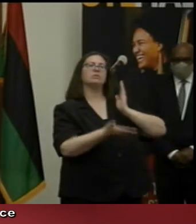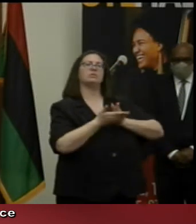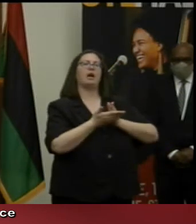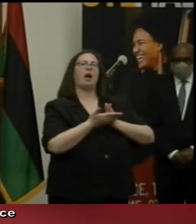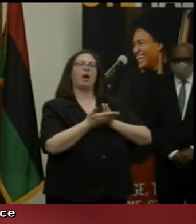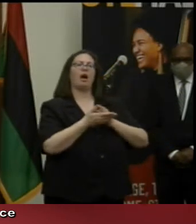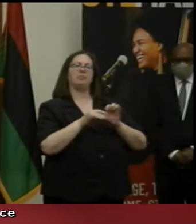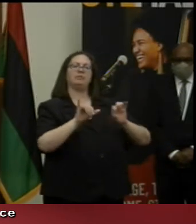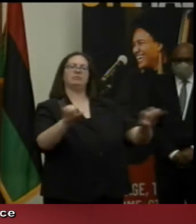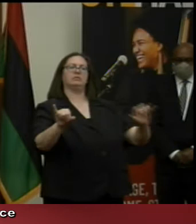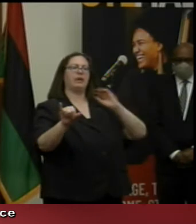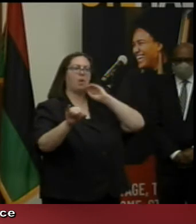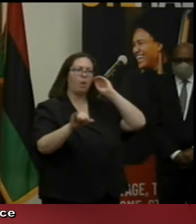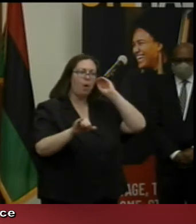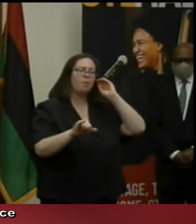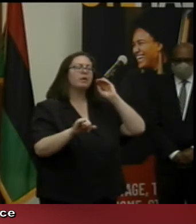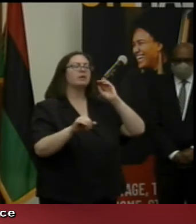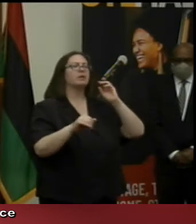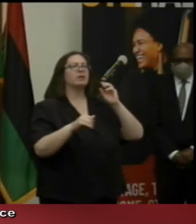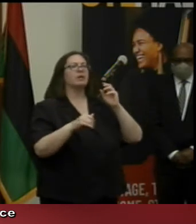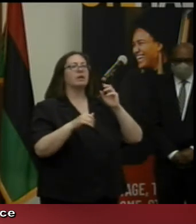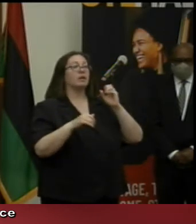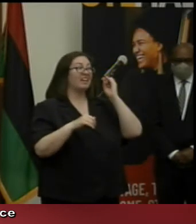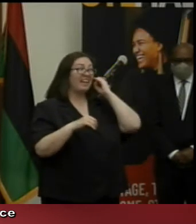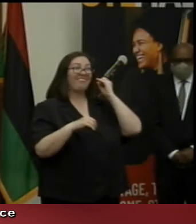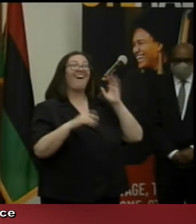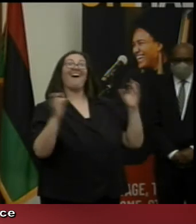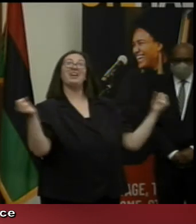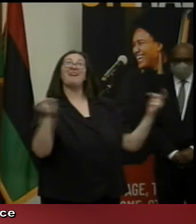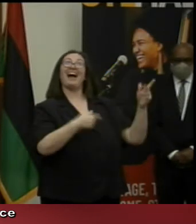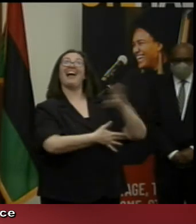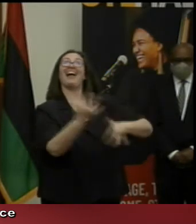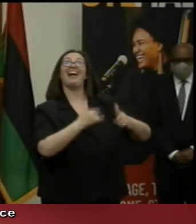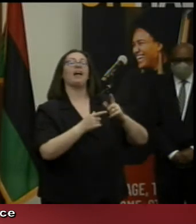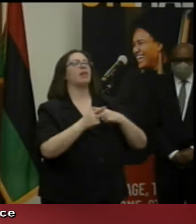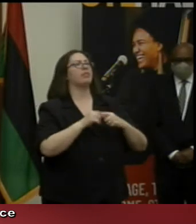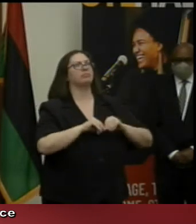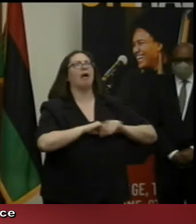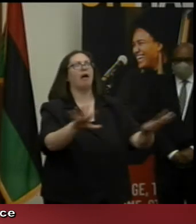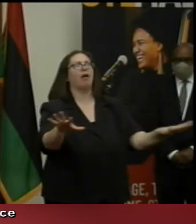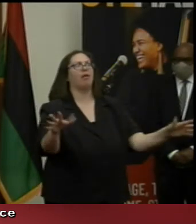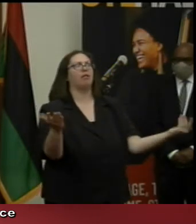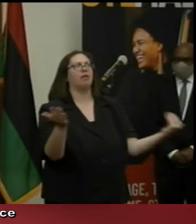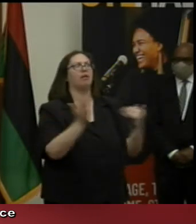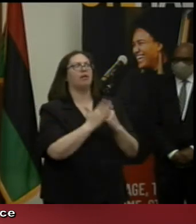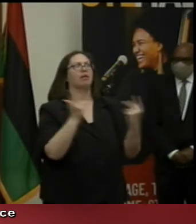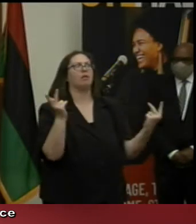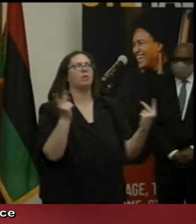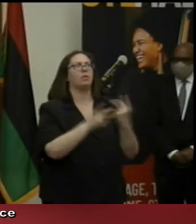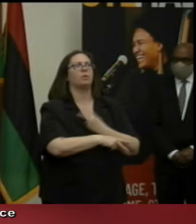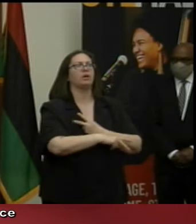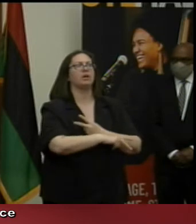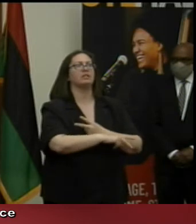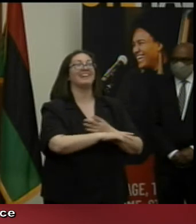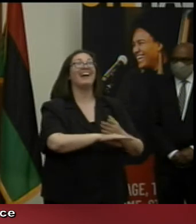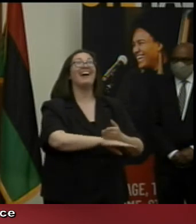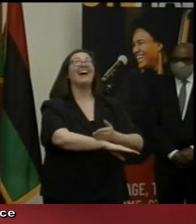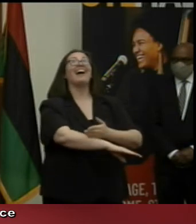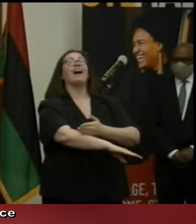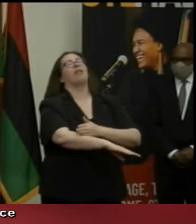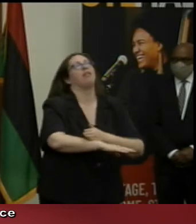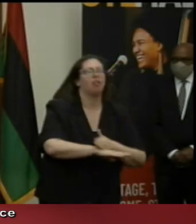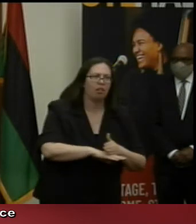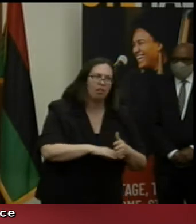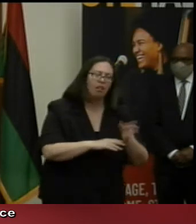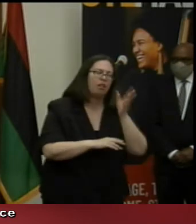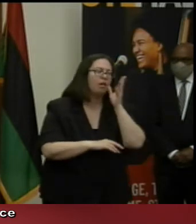strategies too soon can lead to a resurgence of cases, meaning that we'll be backtracking. We'll see an